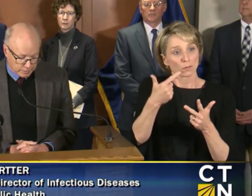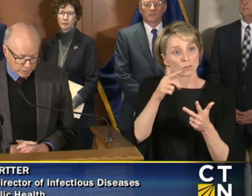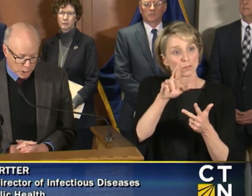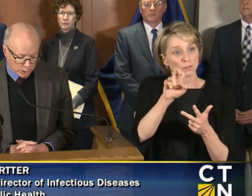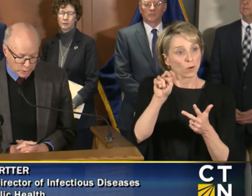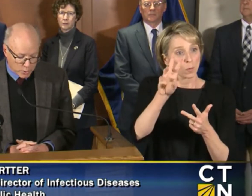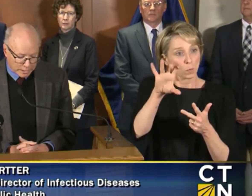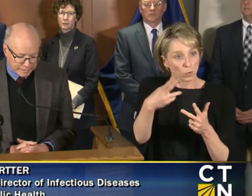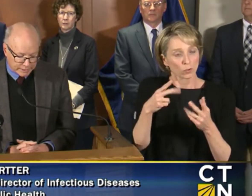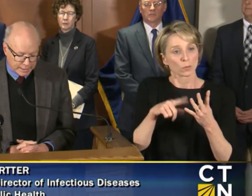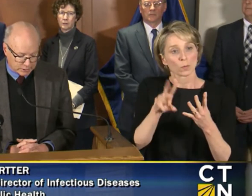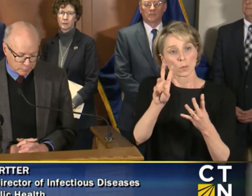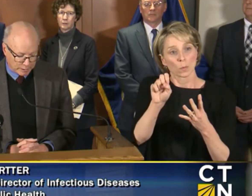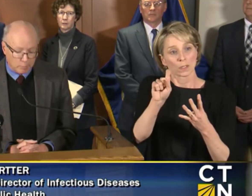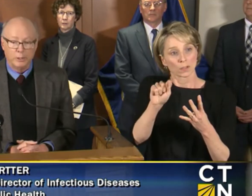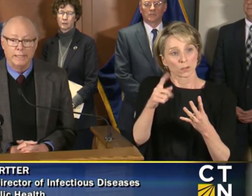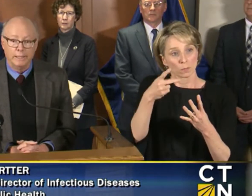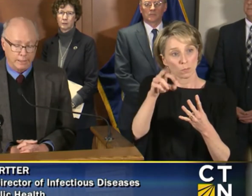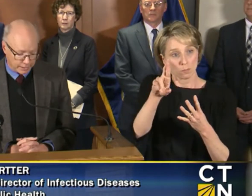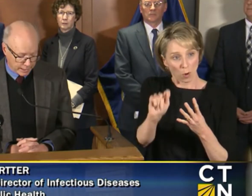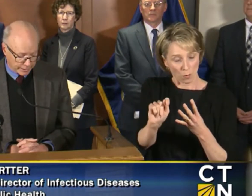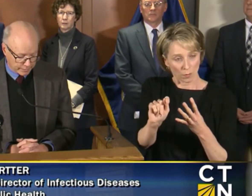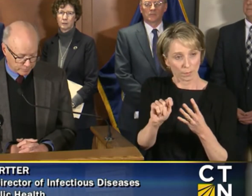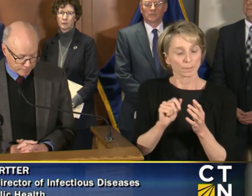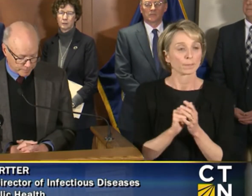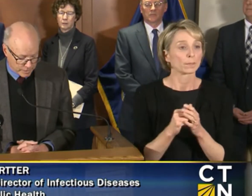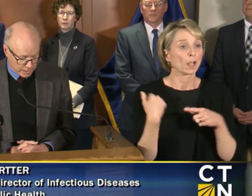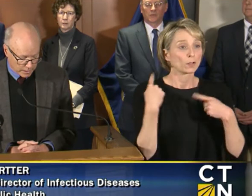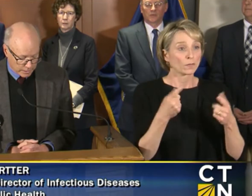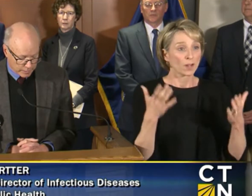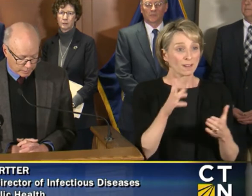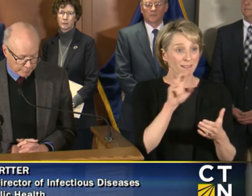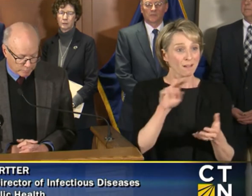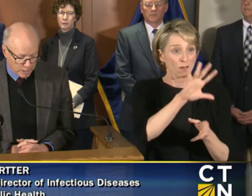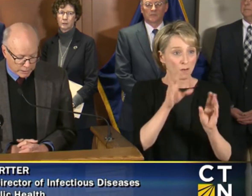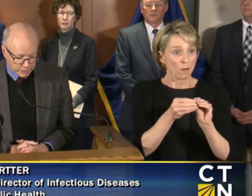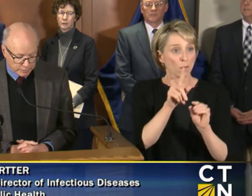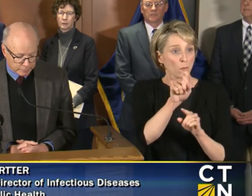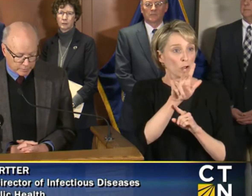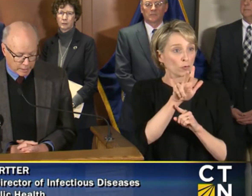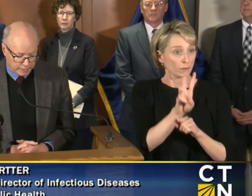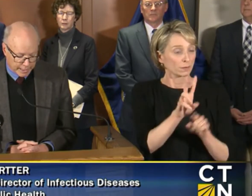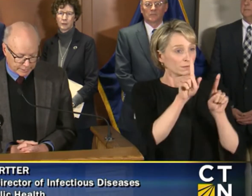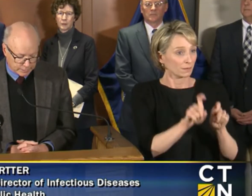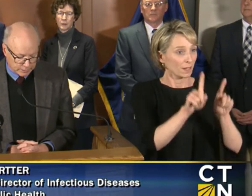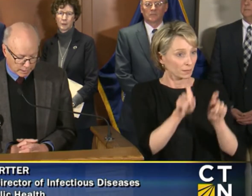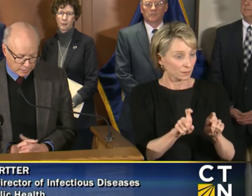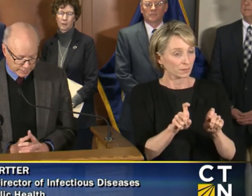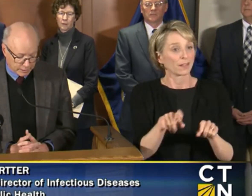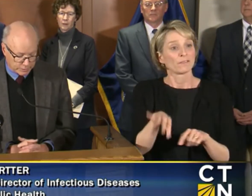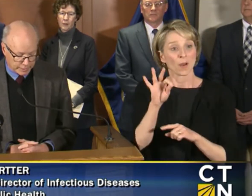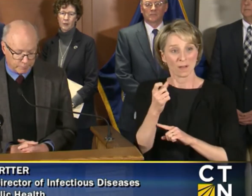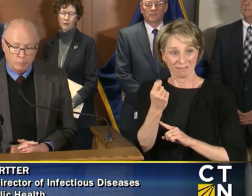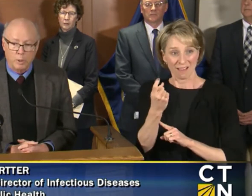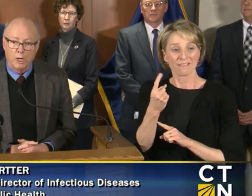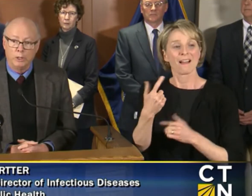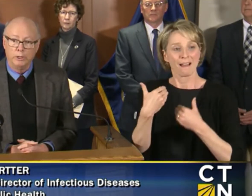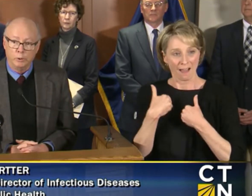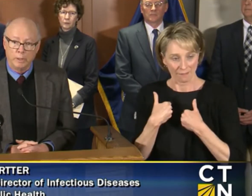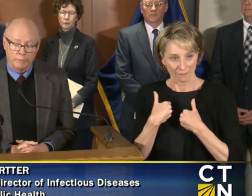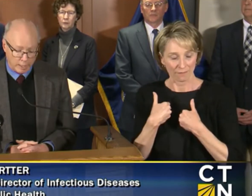date, 136 tests have been completed in Connecticut, 11 positive tests,